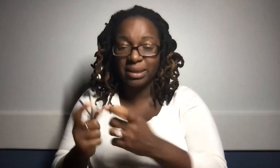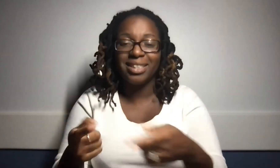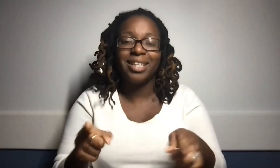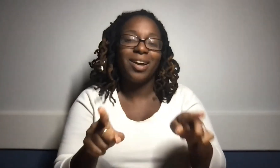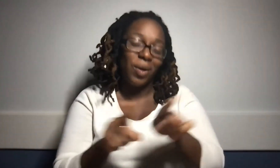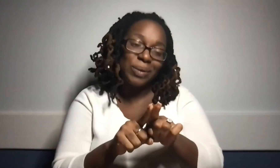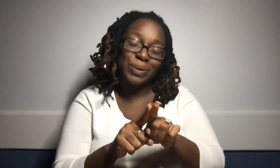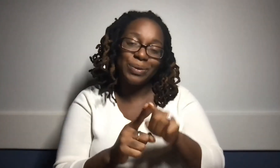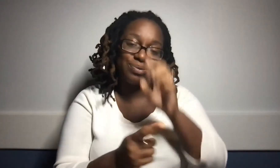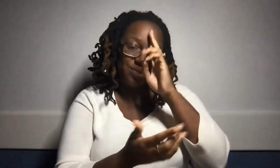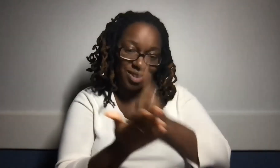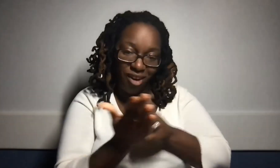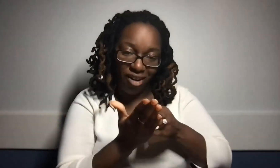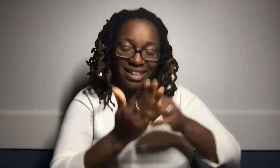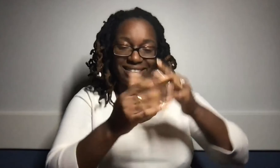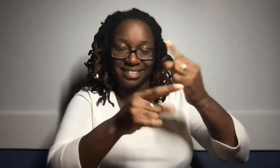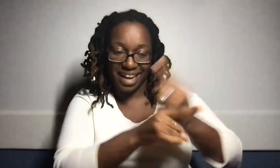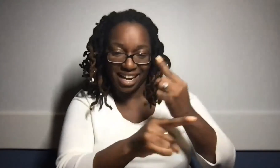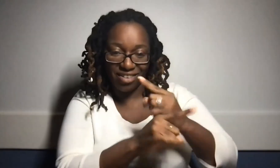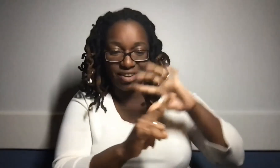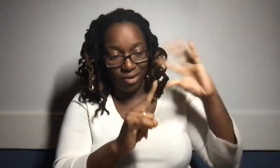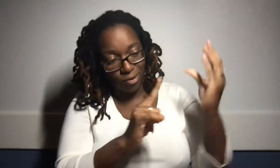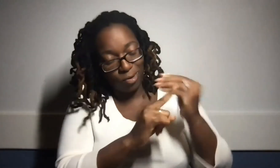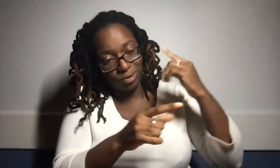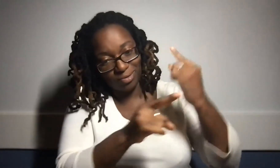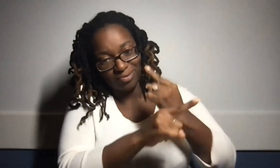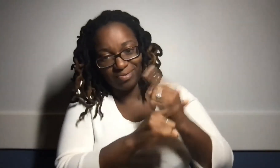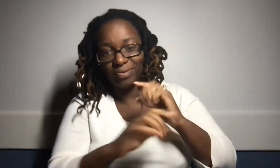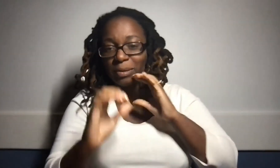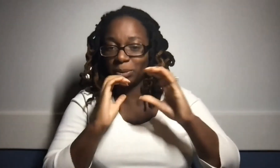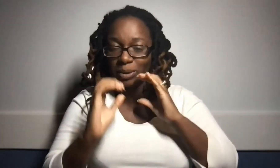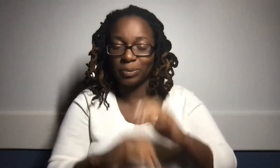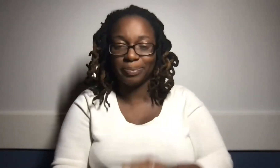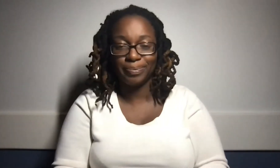honest, accurate, culturally competent communication.